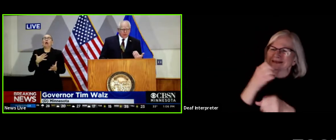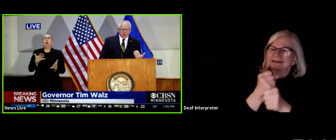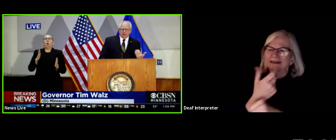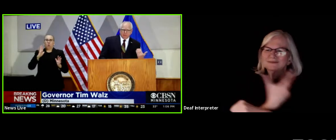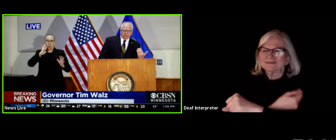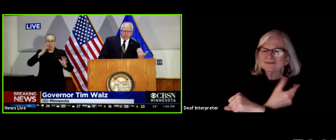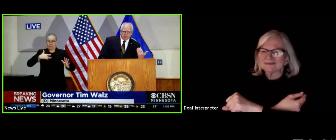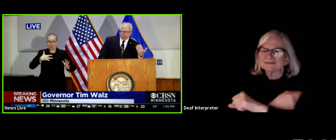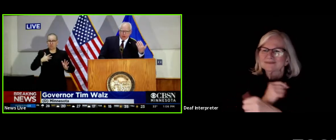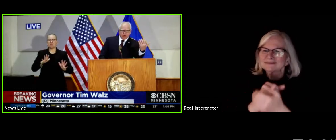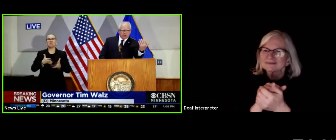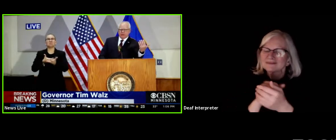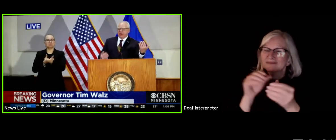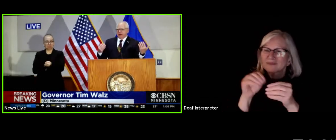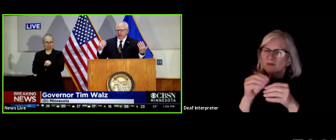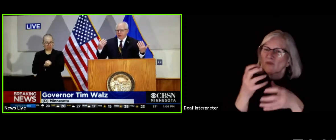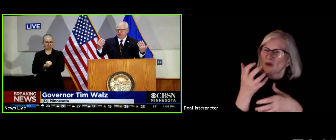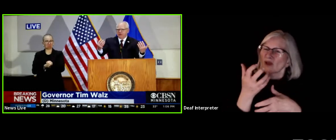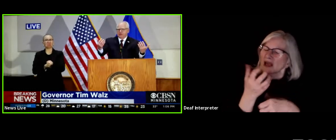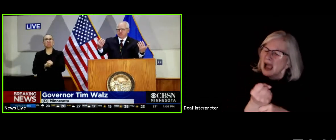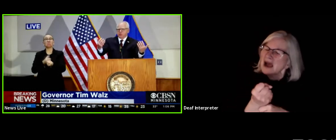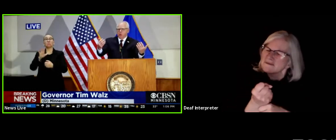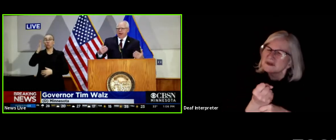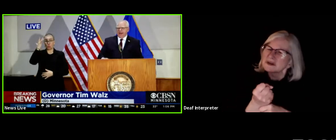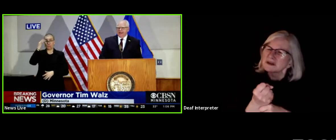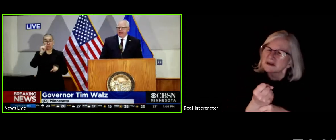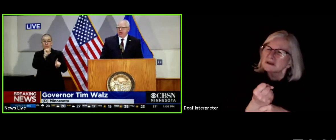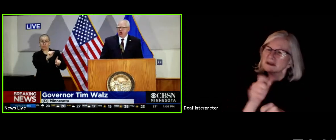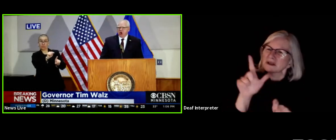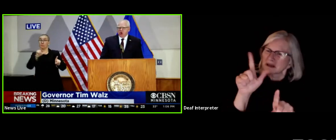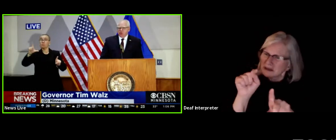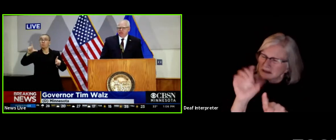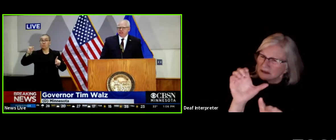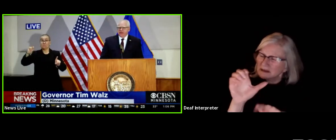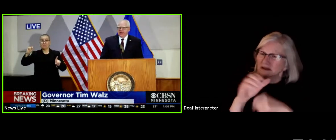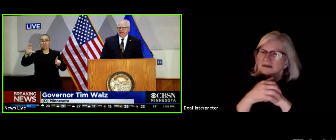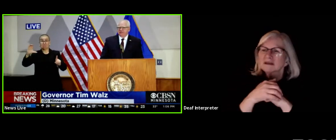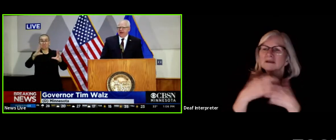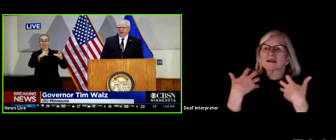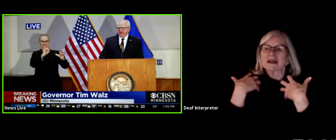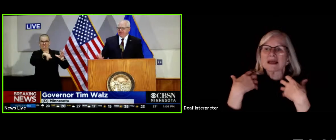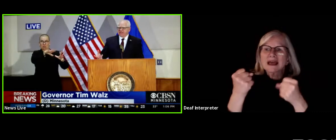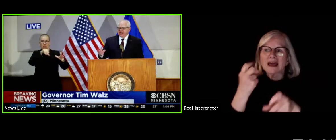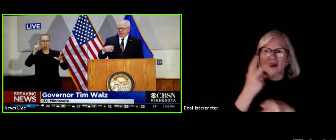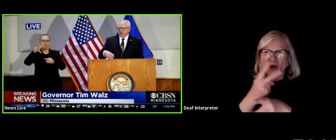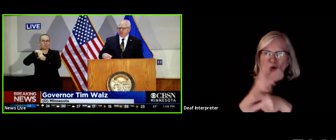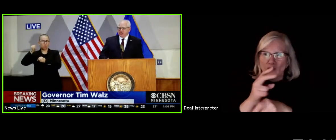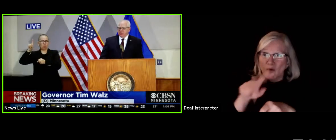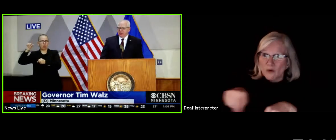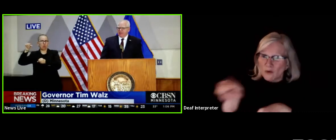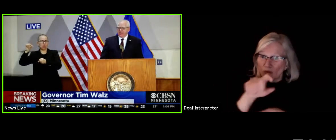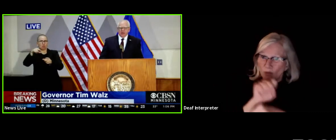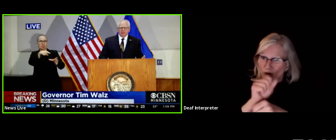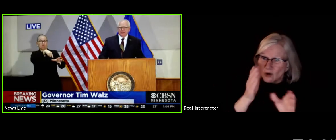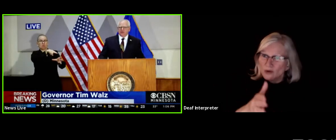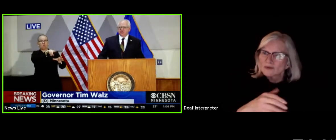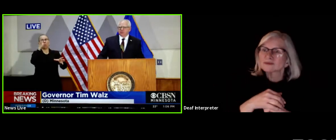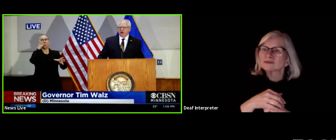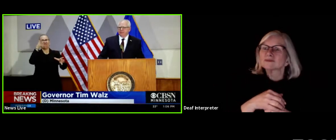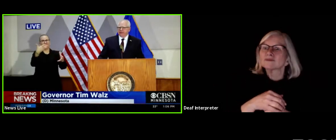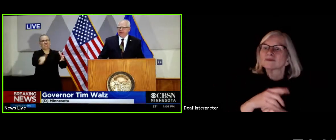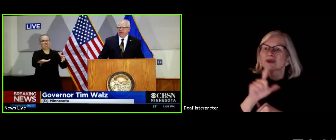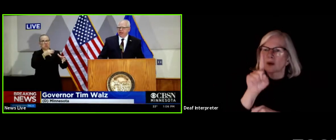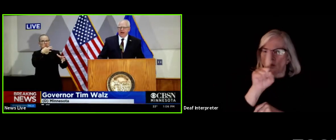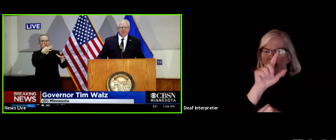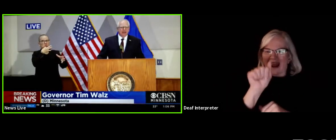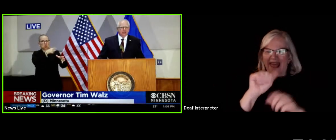because long-term care and health providers in 1A are reaching the end of that and the second doses that will come in. But here's the